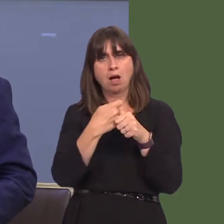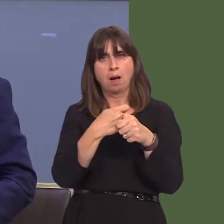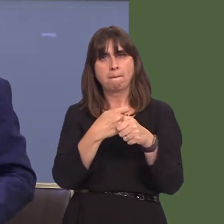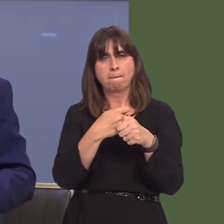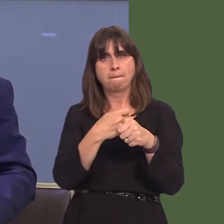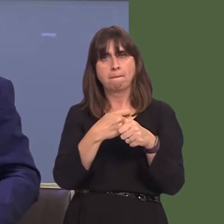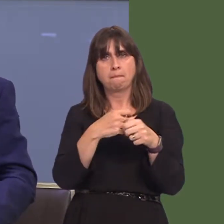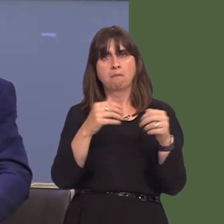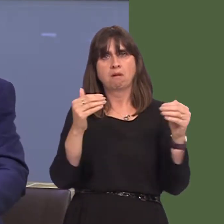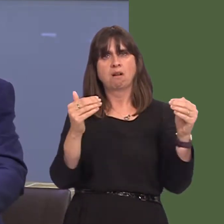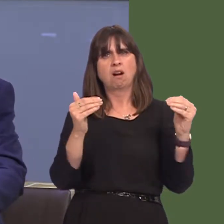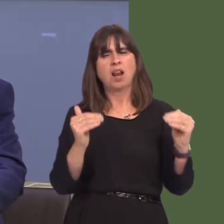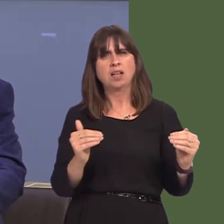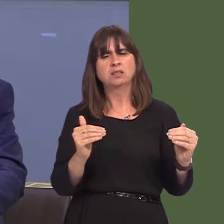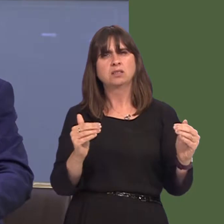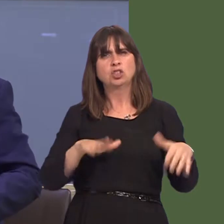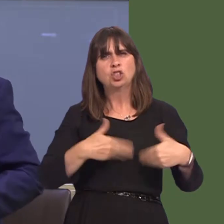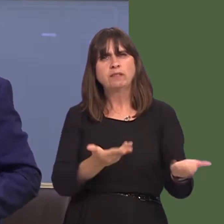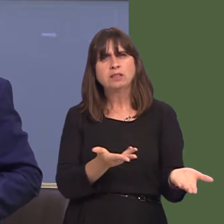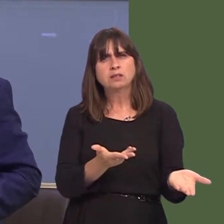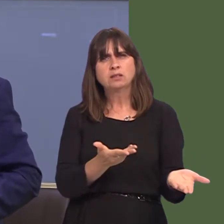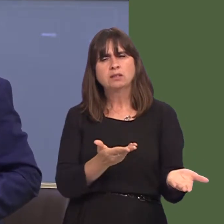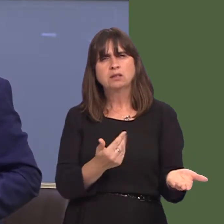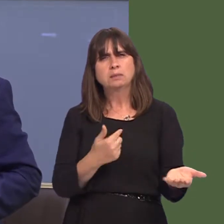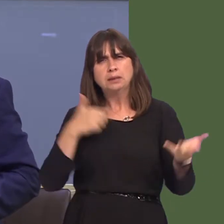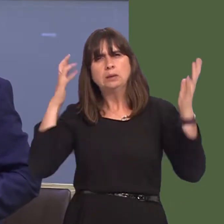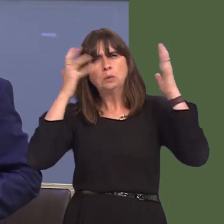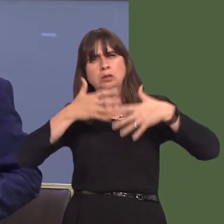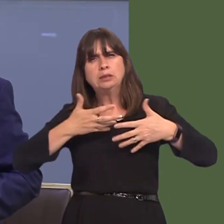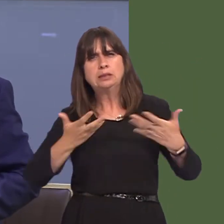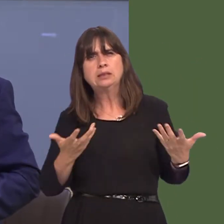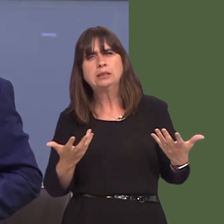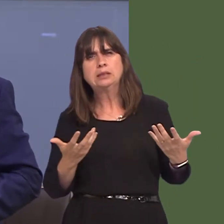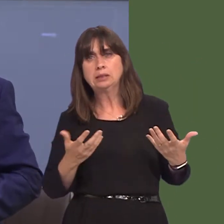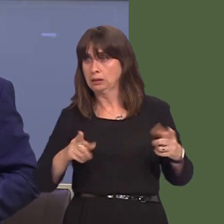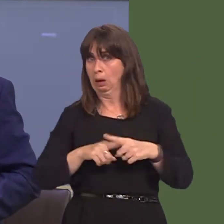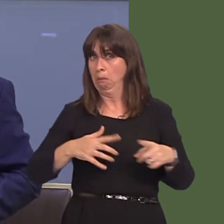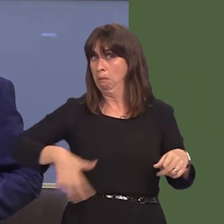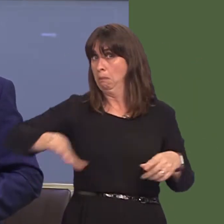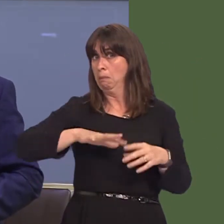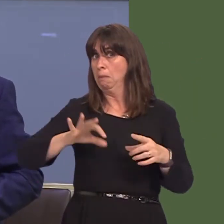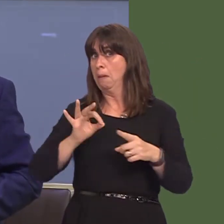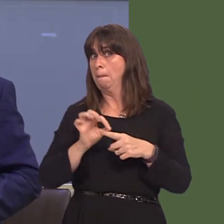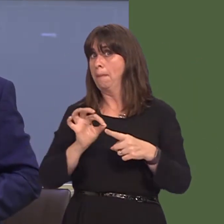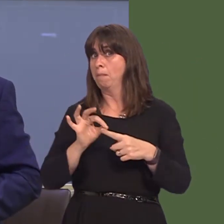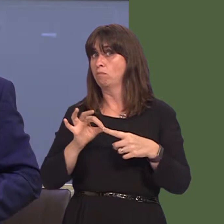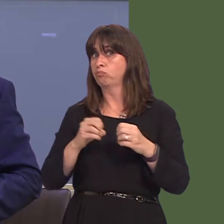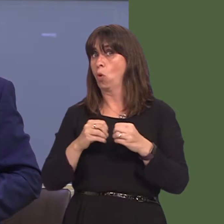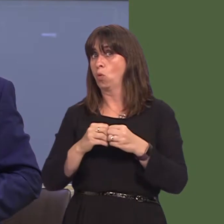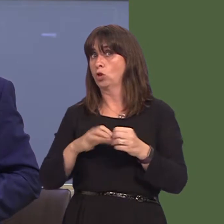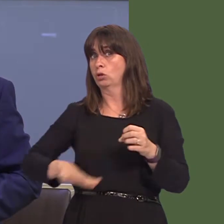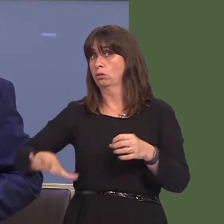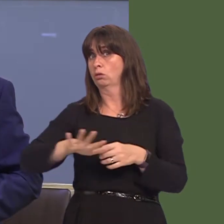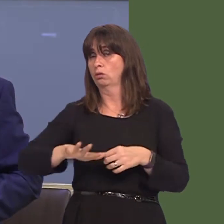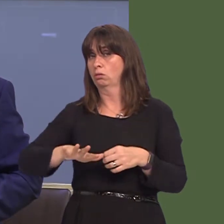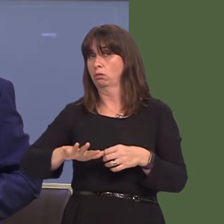the people I represent. Do you therefore share my concerns and the concerns of the people of Pembrokeshire that there is no option